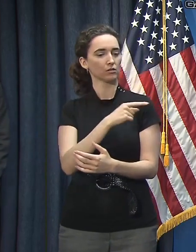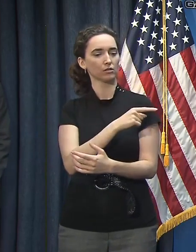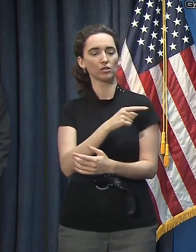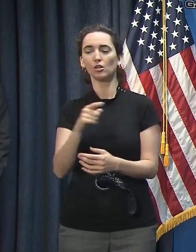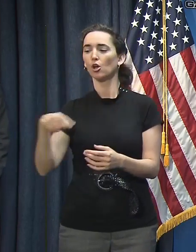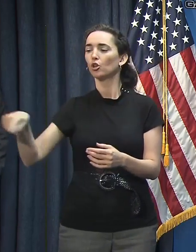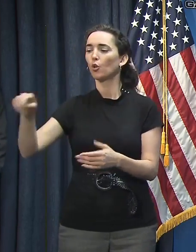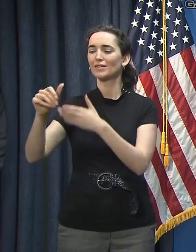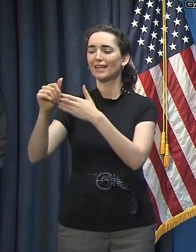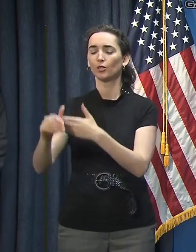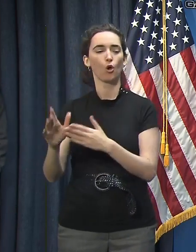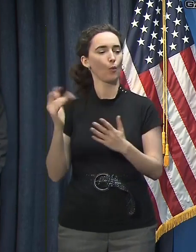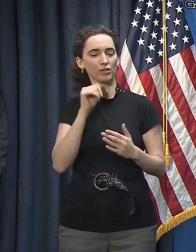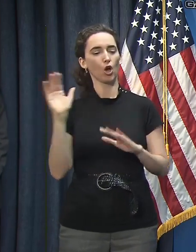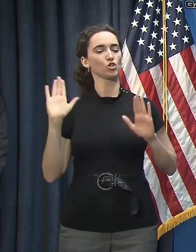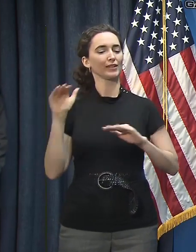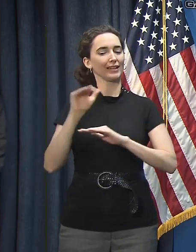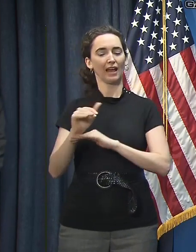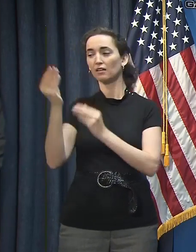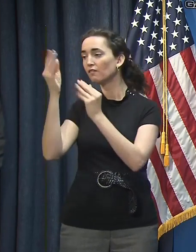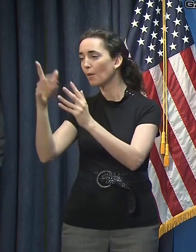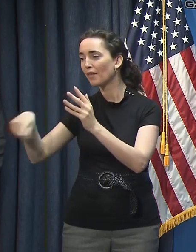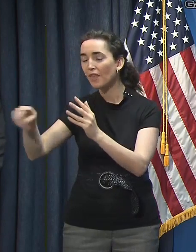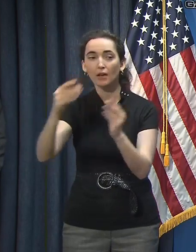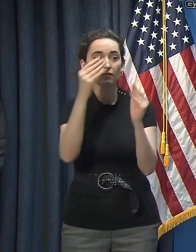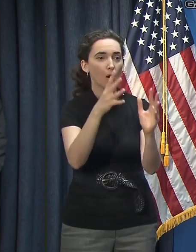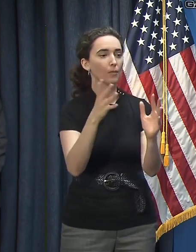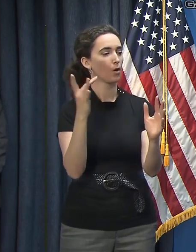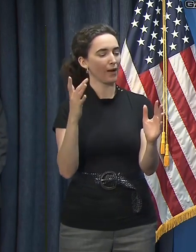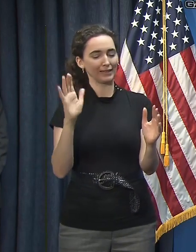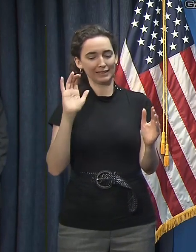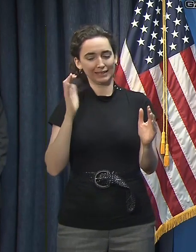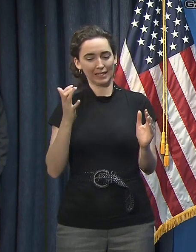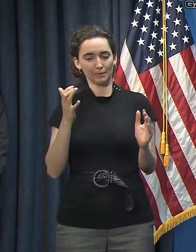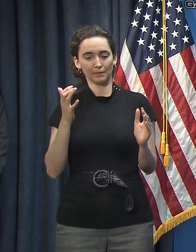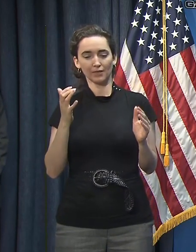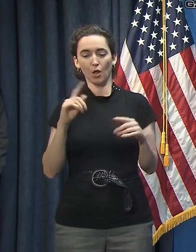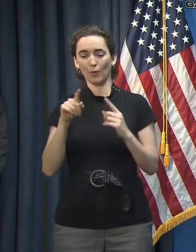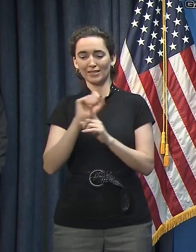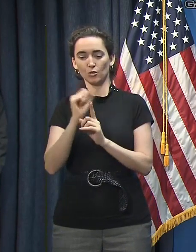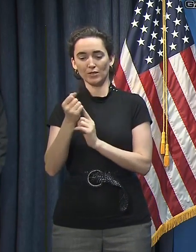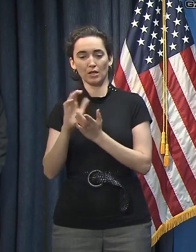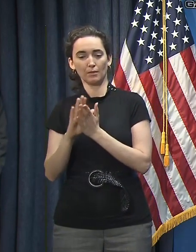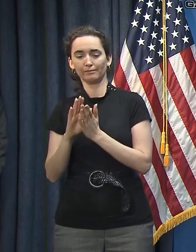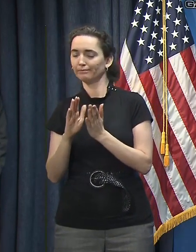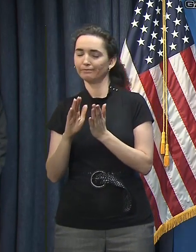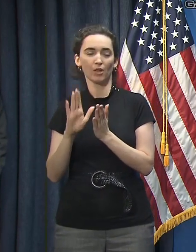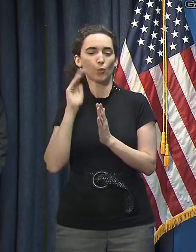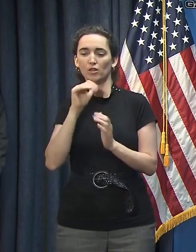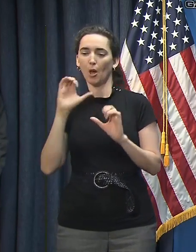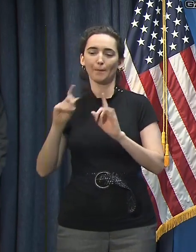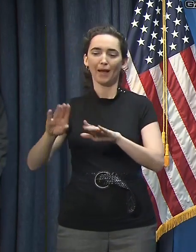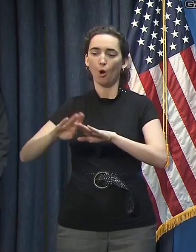the leadership Sunday night when it seemed like things were shifting in the wrong direction for reopening?